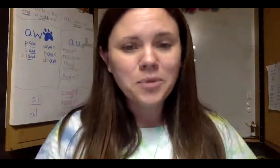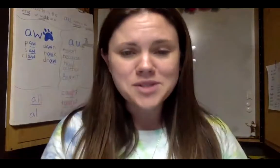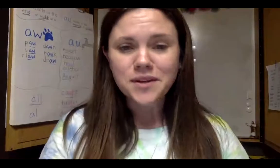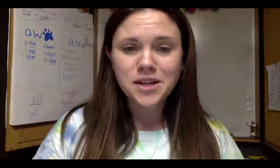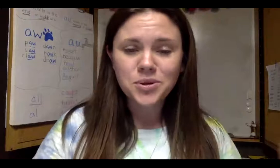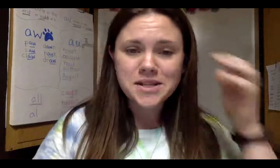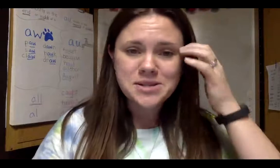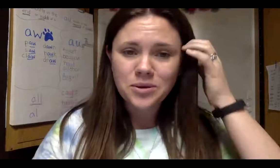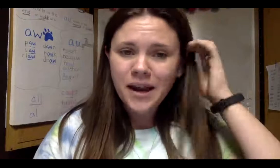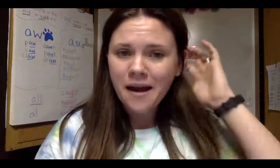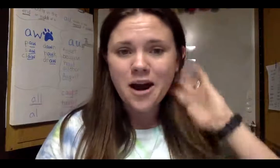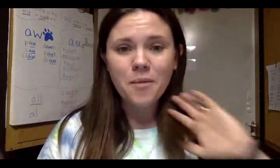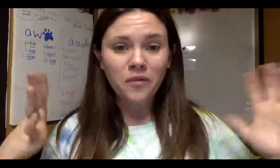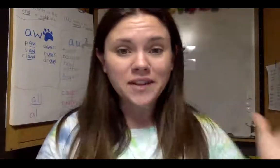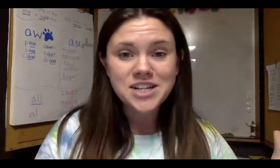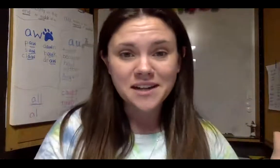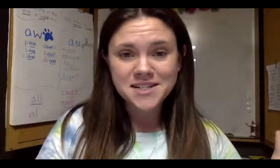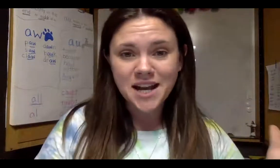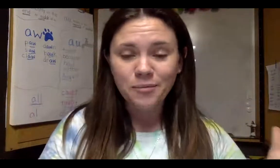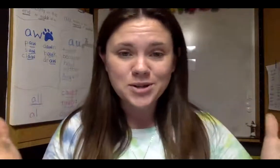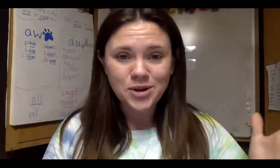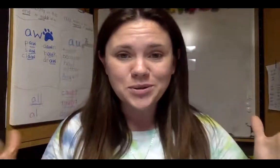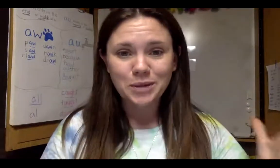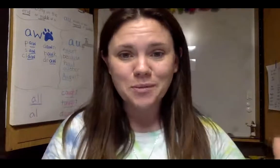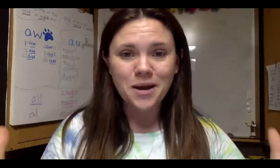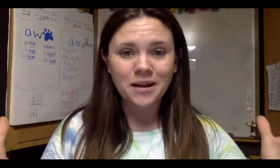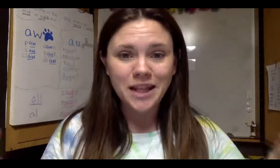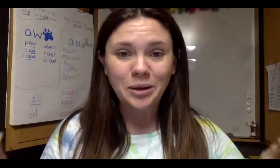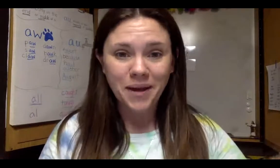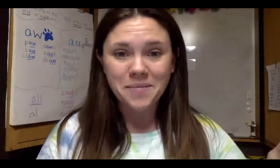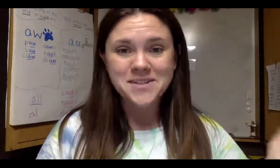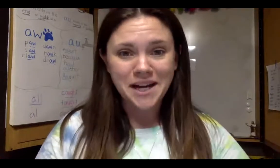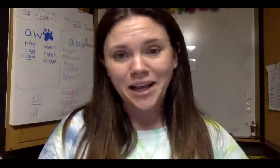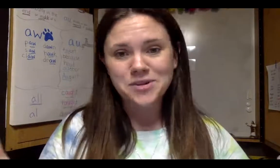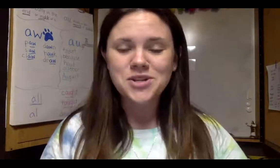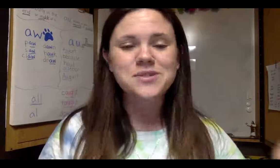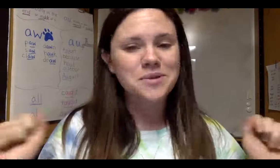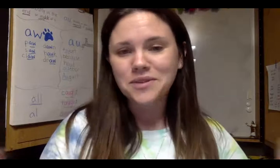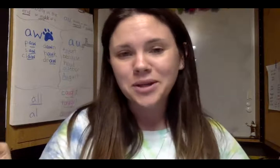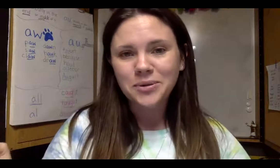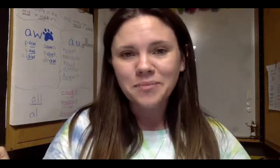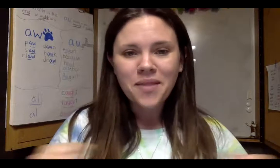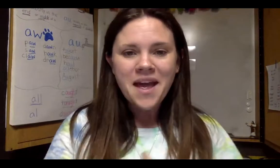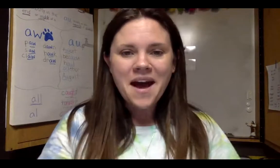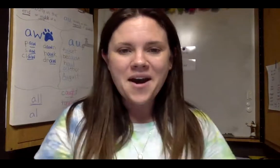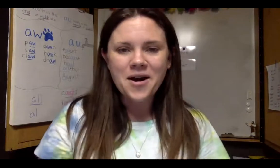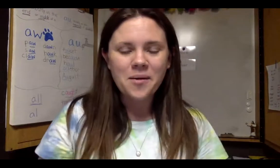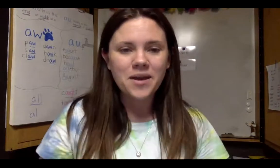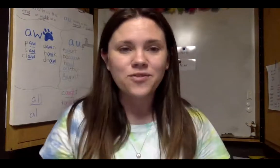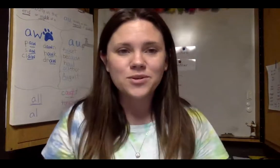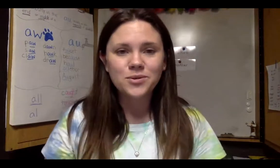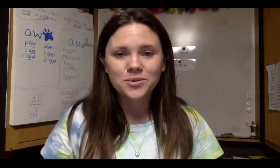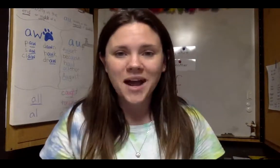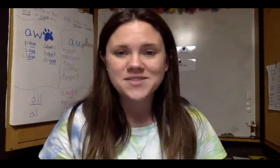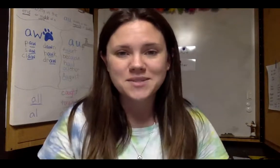hope you guys really enjoyed this story. Our religion lesson today, I'm going to talk to you a little bit about sign language too, so it's really cool.